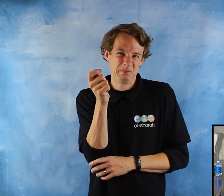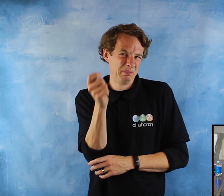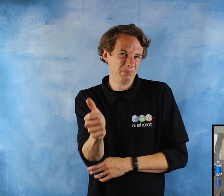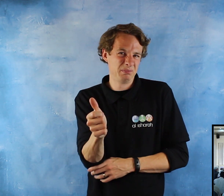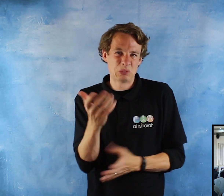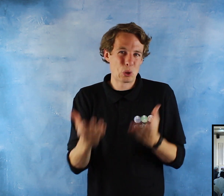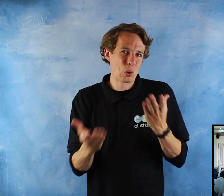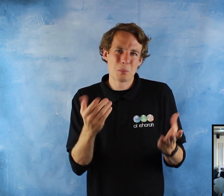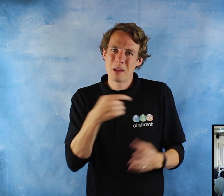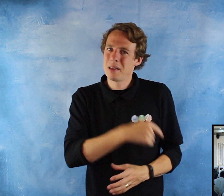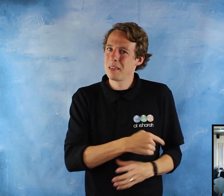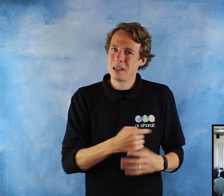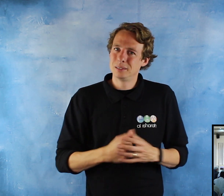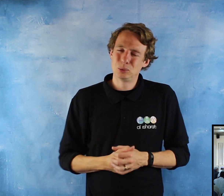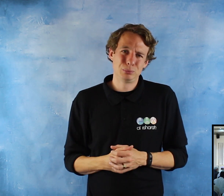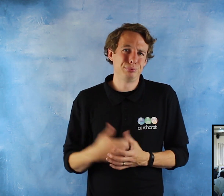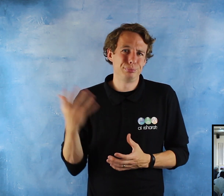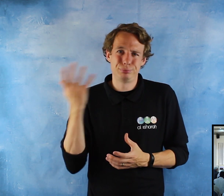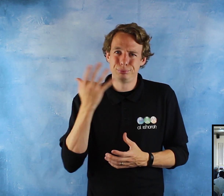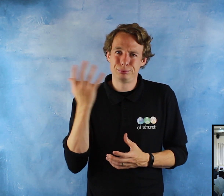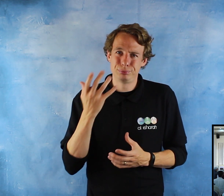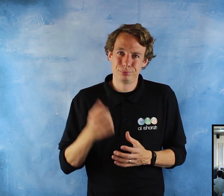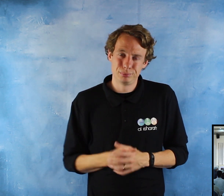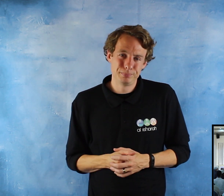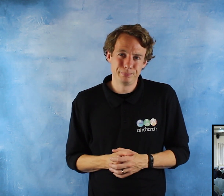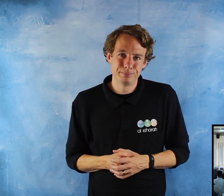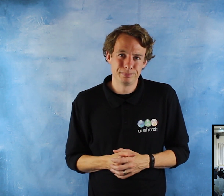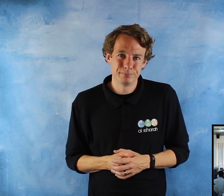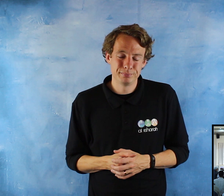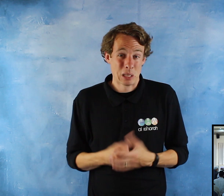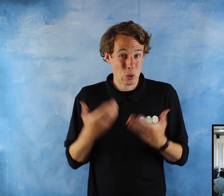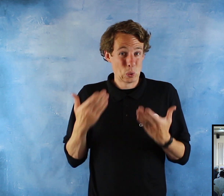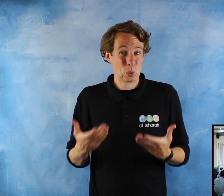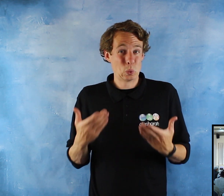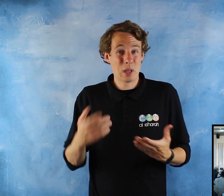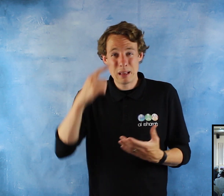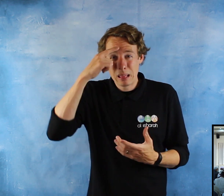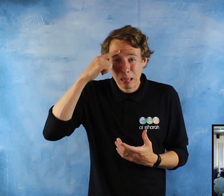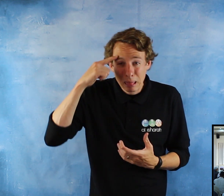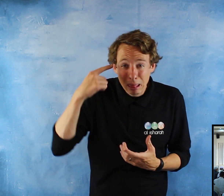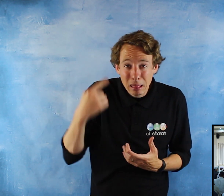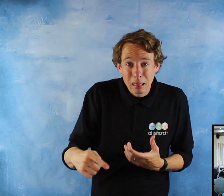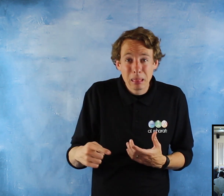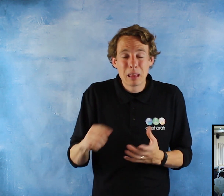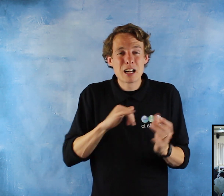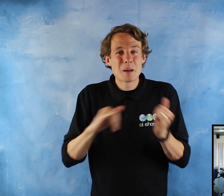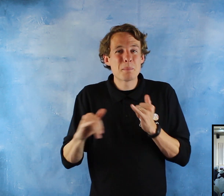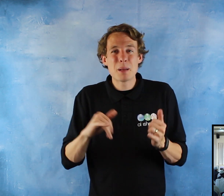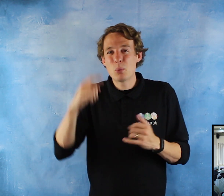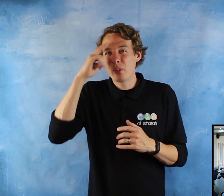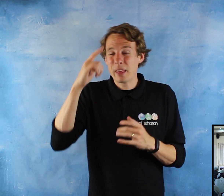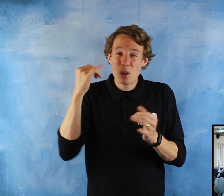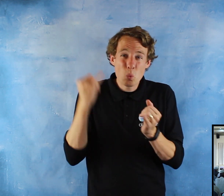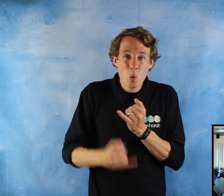Jahannam. So if today's this extreme hot weather, it gets more intense, 5